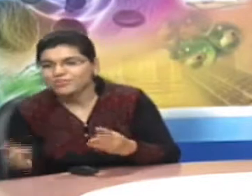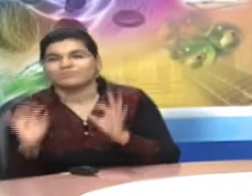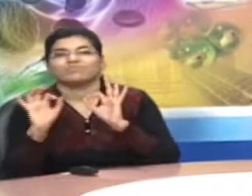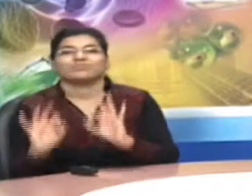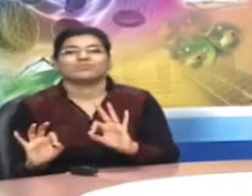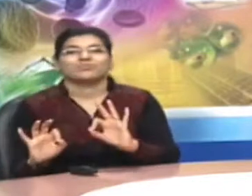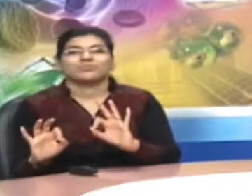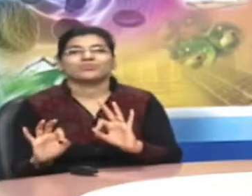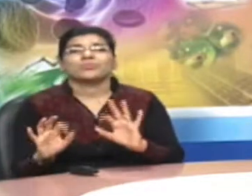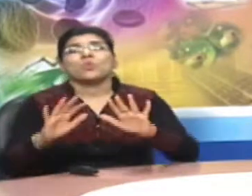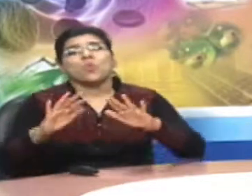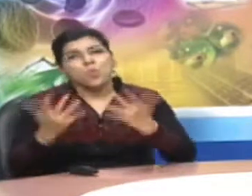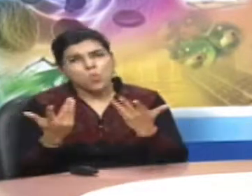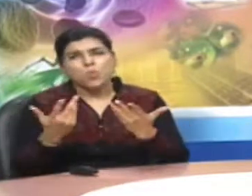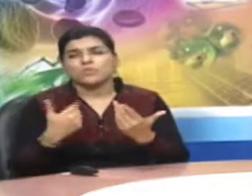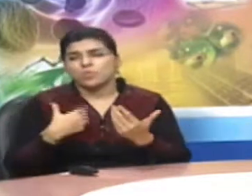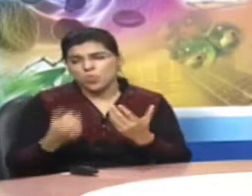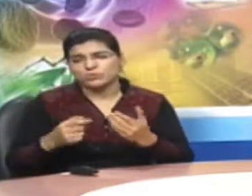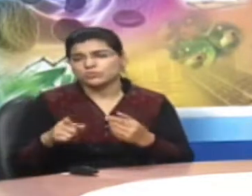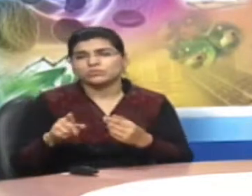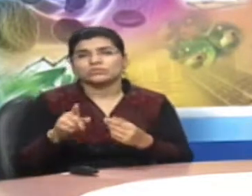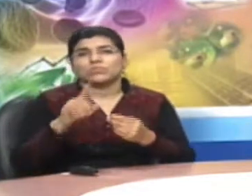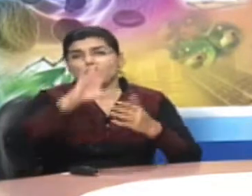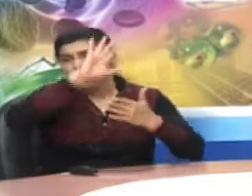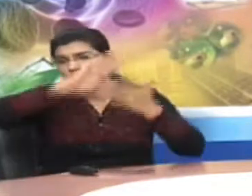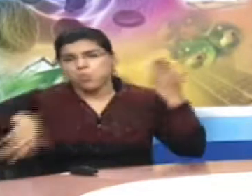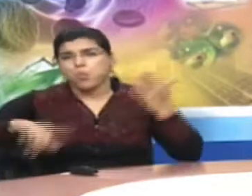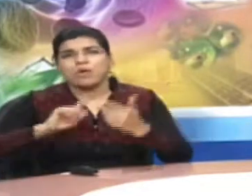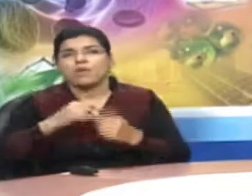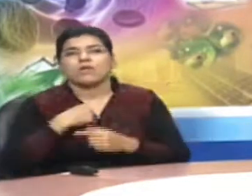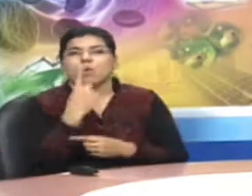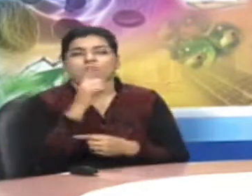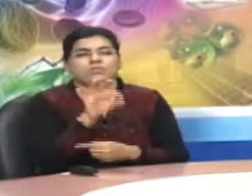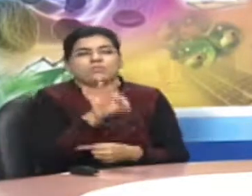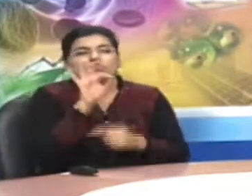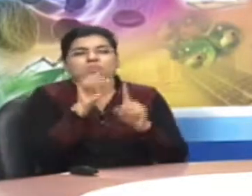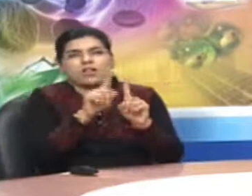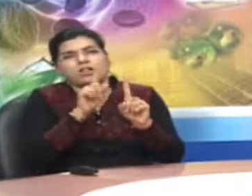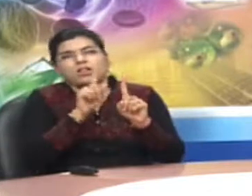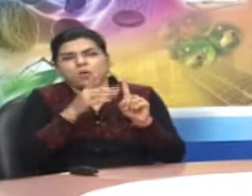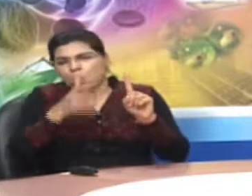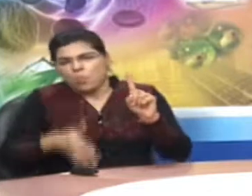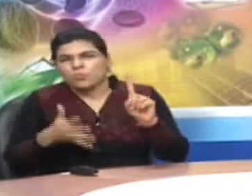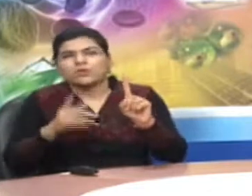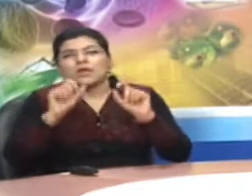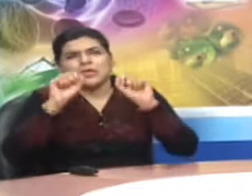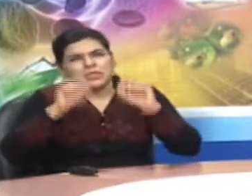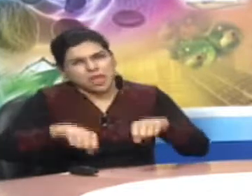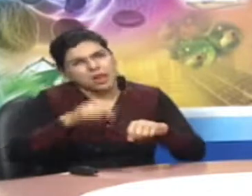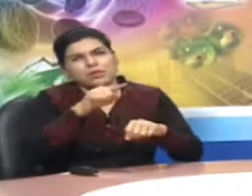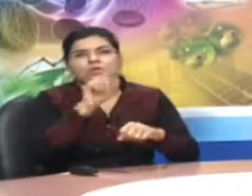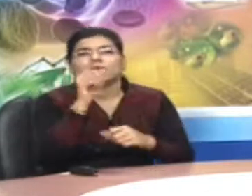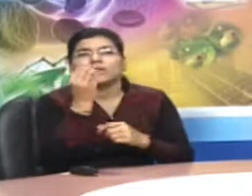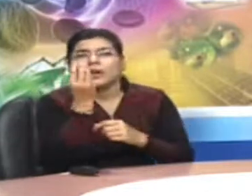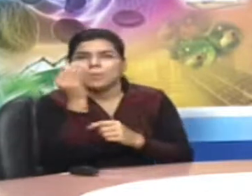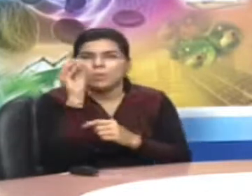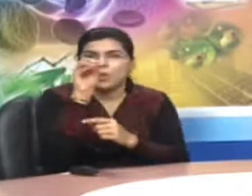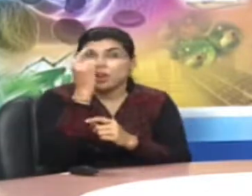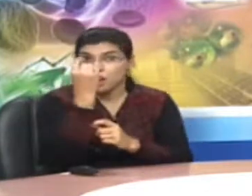And after you print it, you will be satisfied with your printout. And if you want one particular slide, you can also